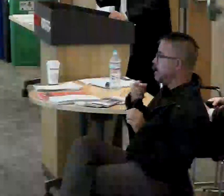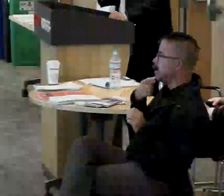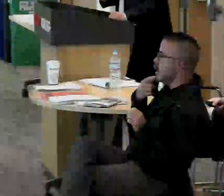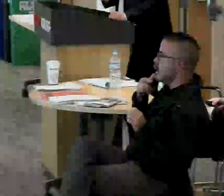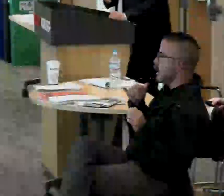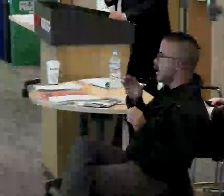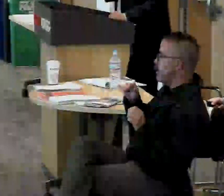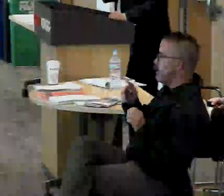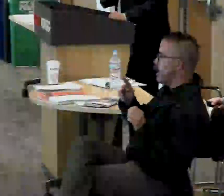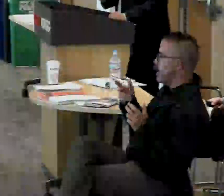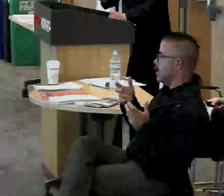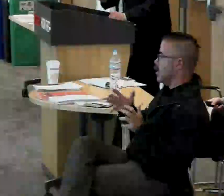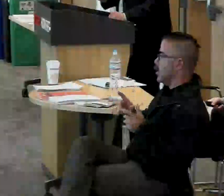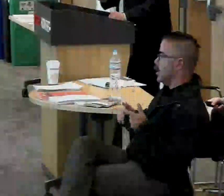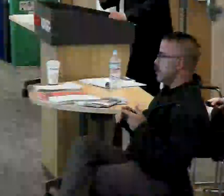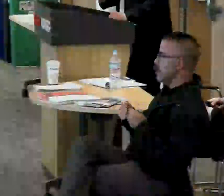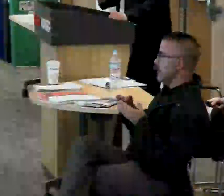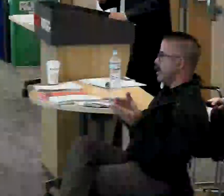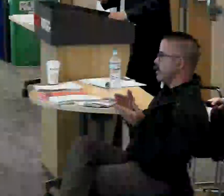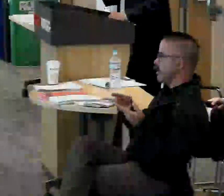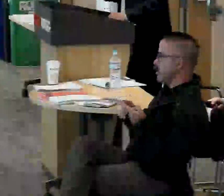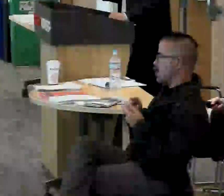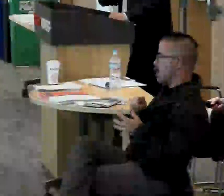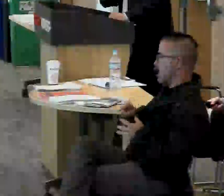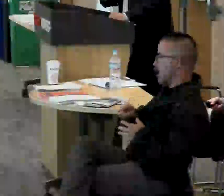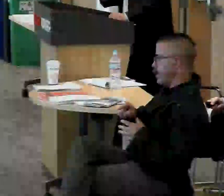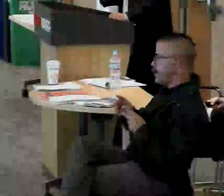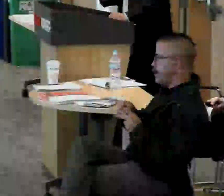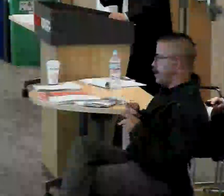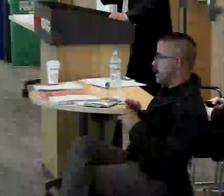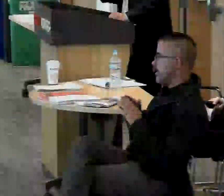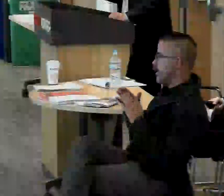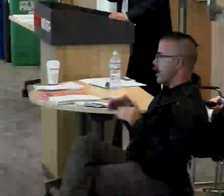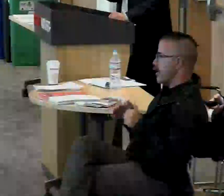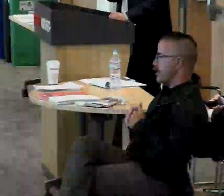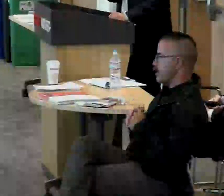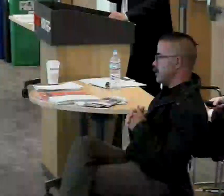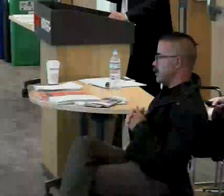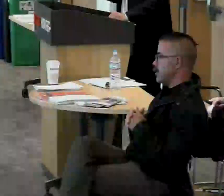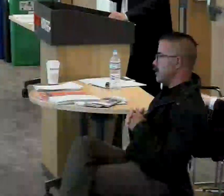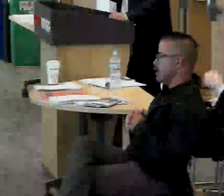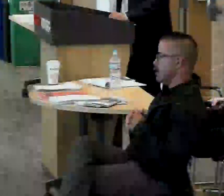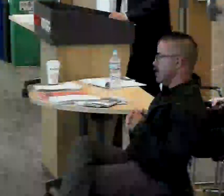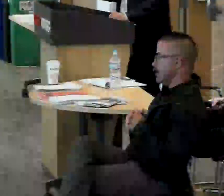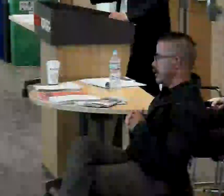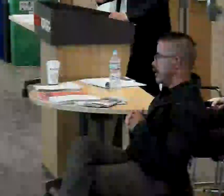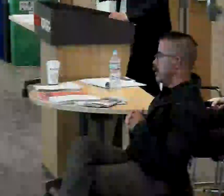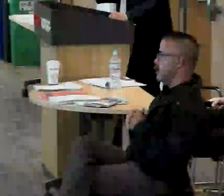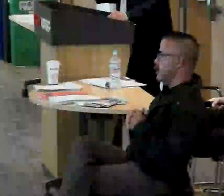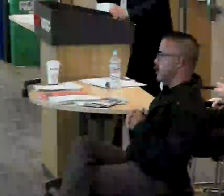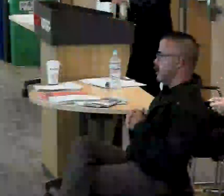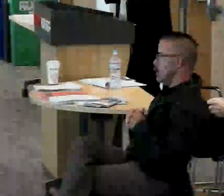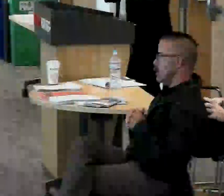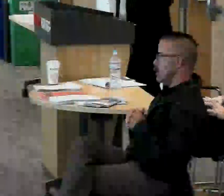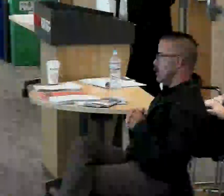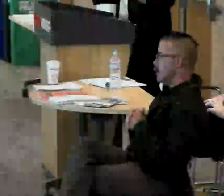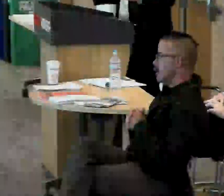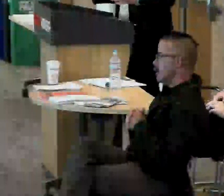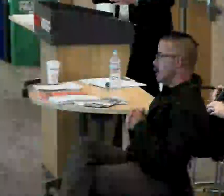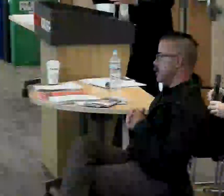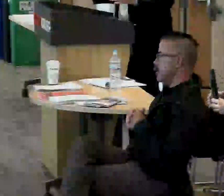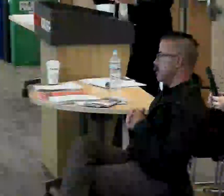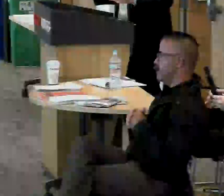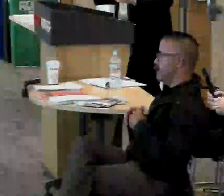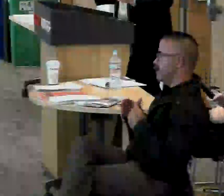at all interested in serving households like theirs. So there's a perception in the community that really helps to reinforce or exacerbate the